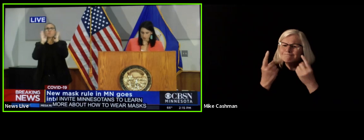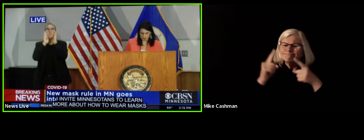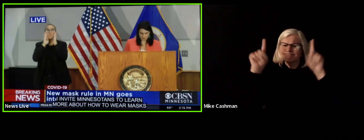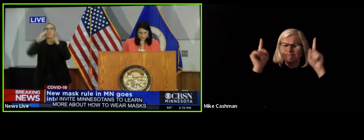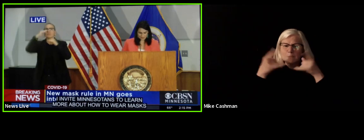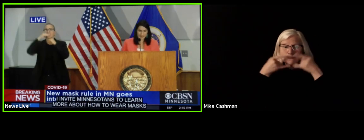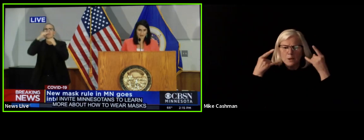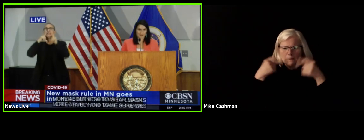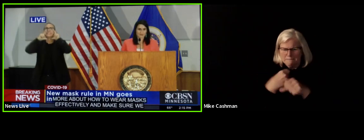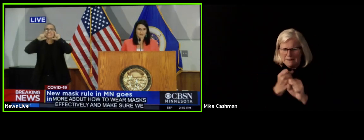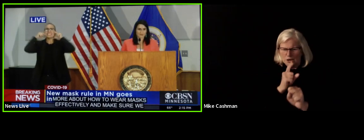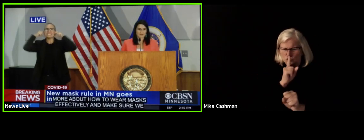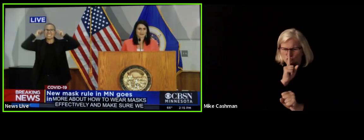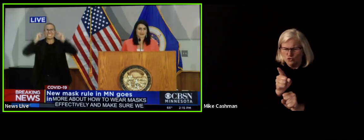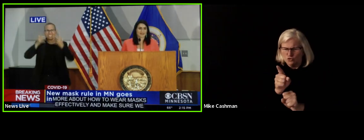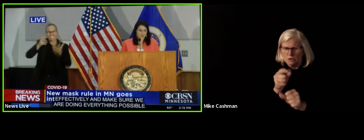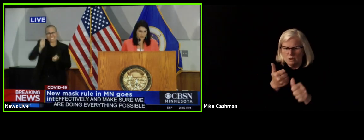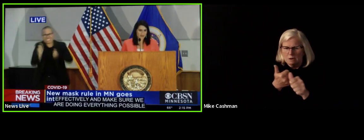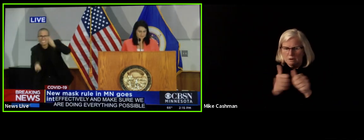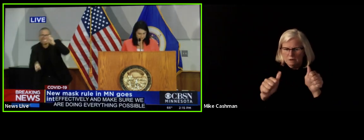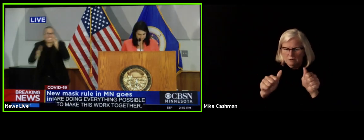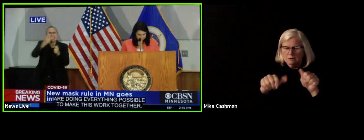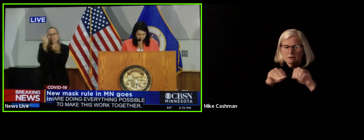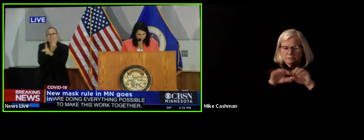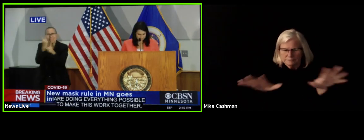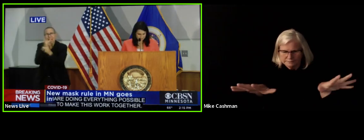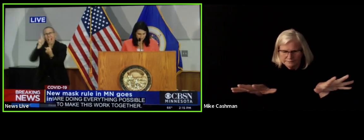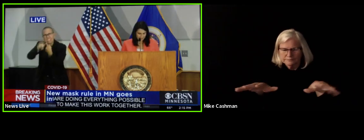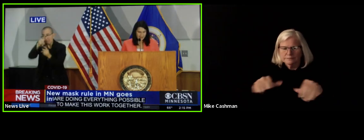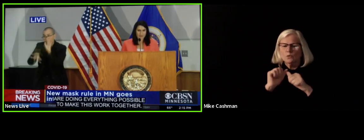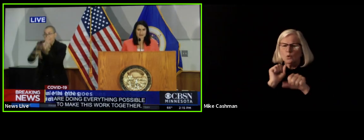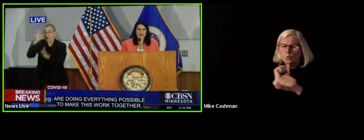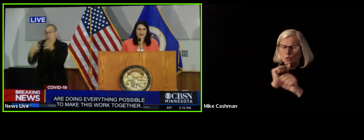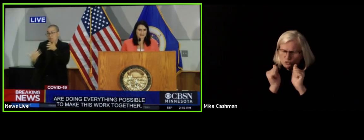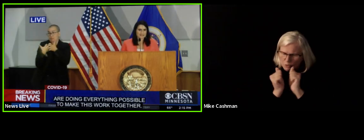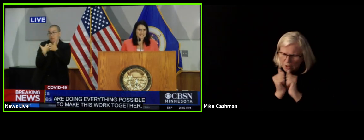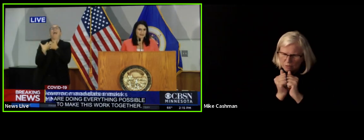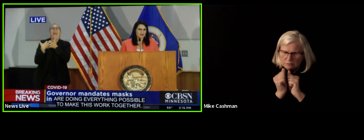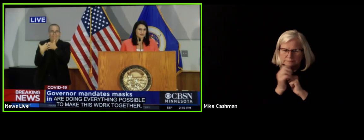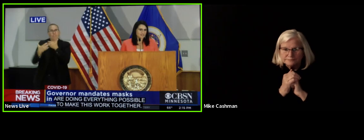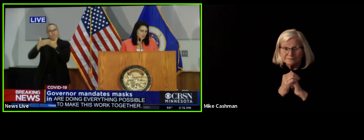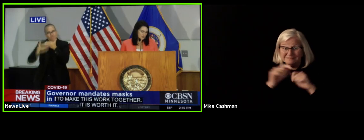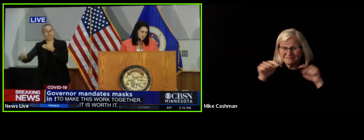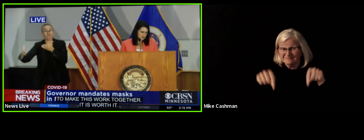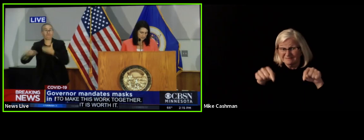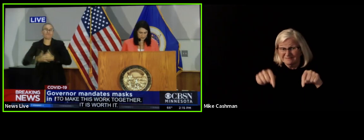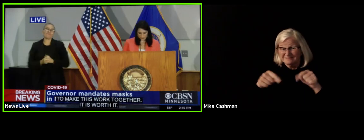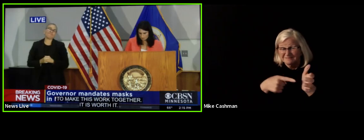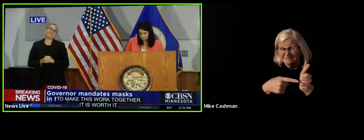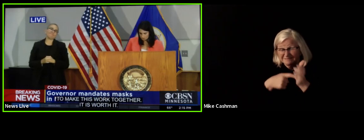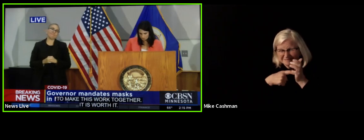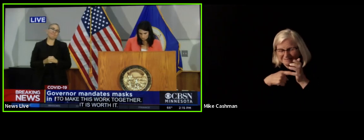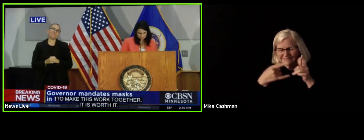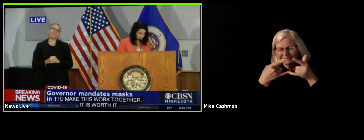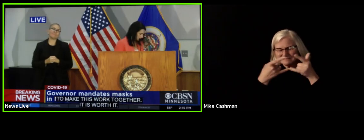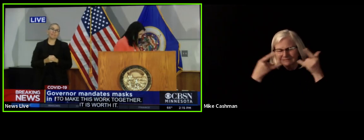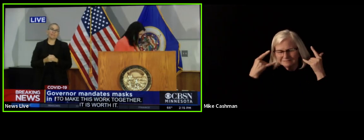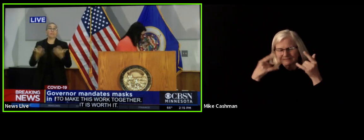work together. It's worth it. And with that, I'd like to hand it over to Commissioner Jan Malcolm.